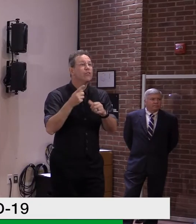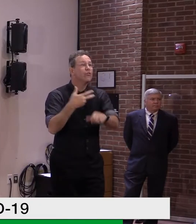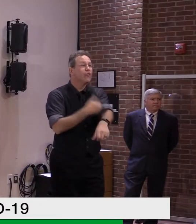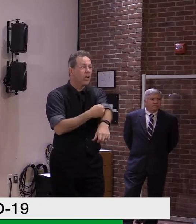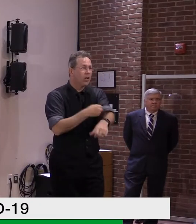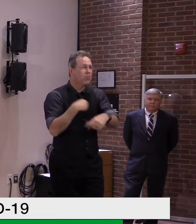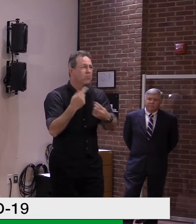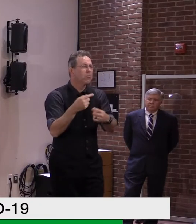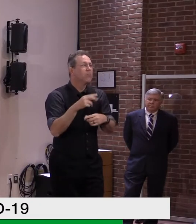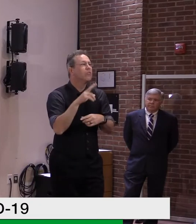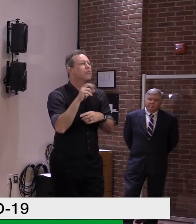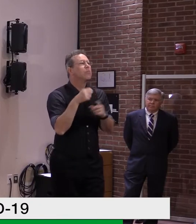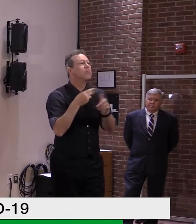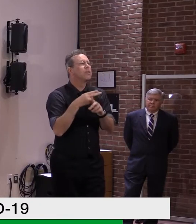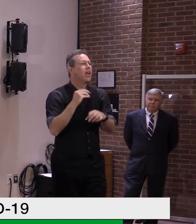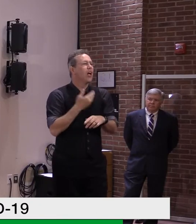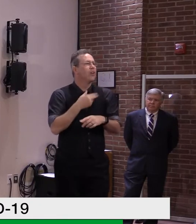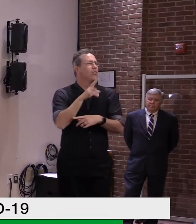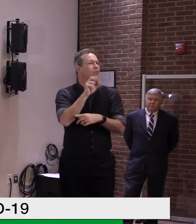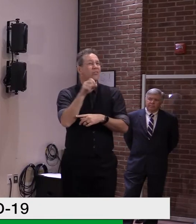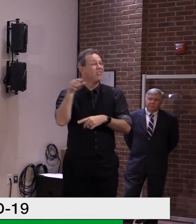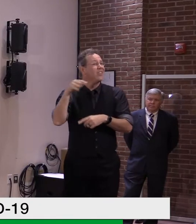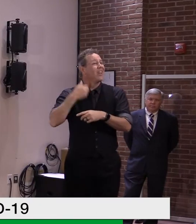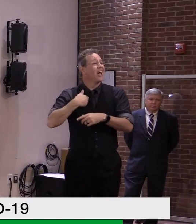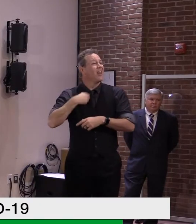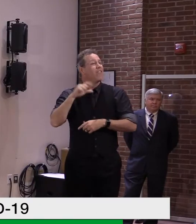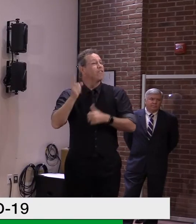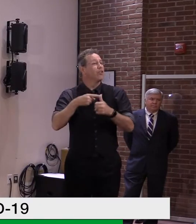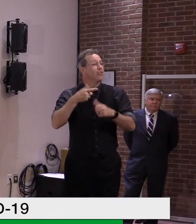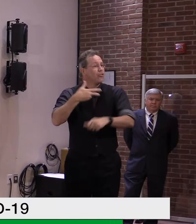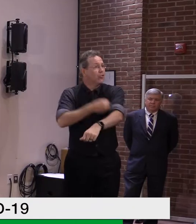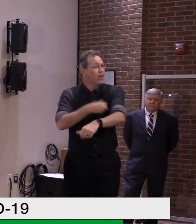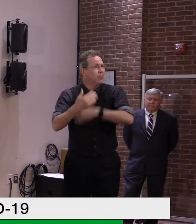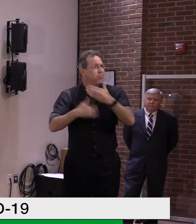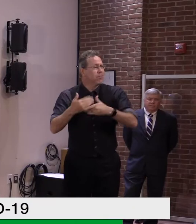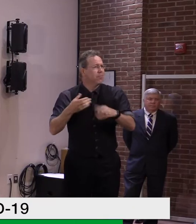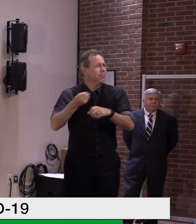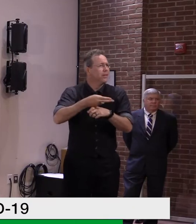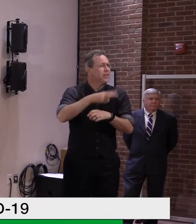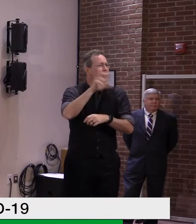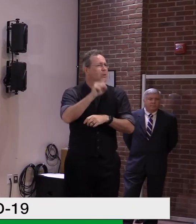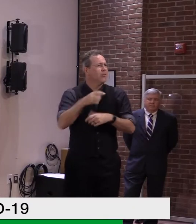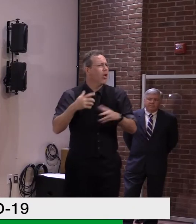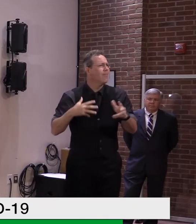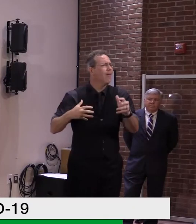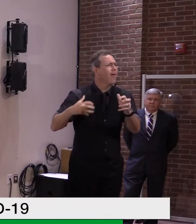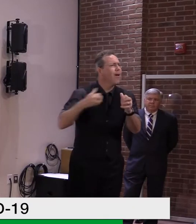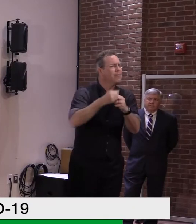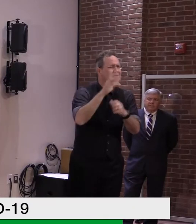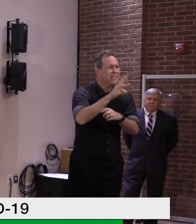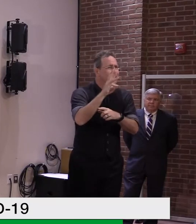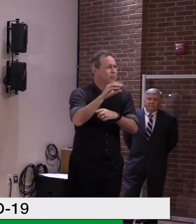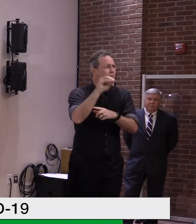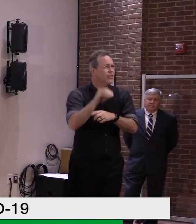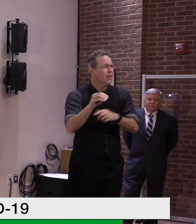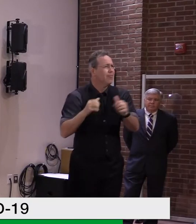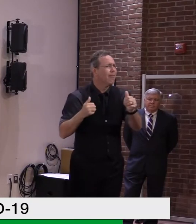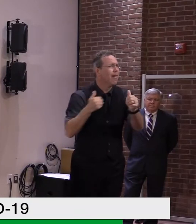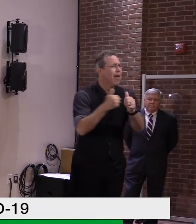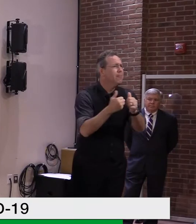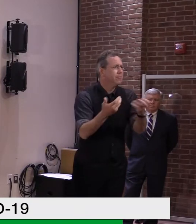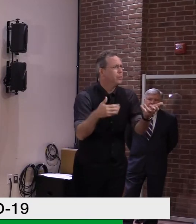point, much higher than the U.K. So they are heading towards, I think,